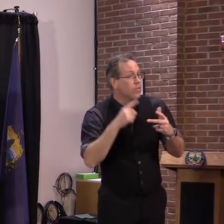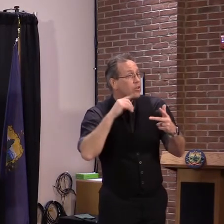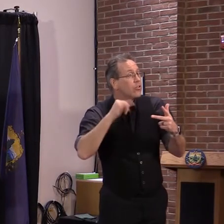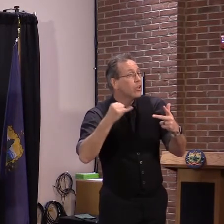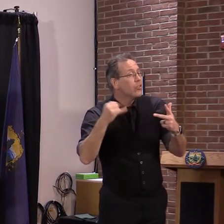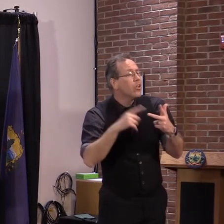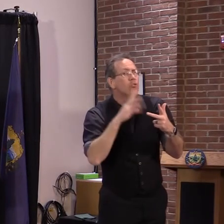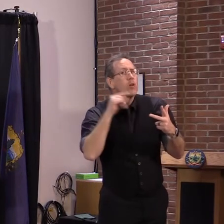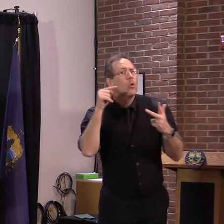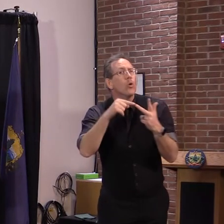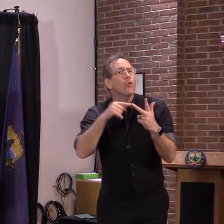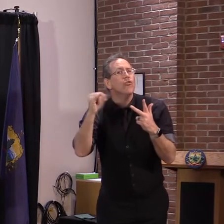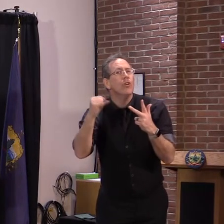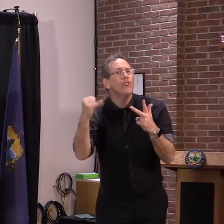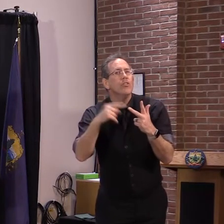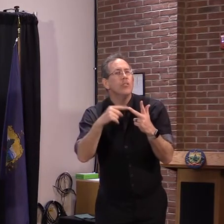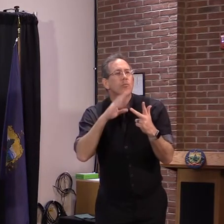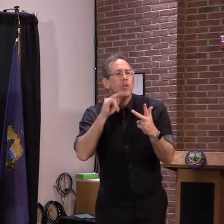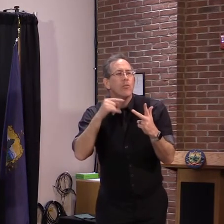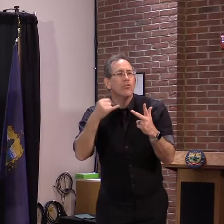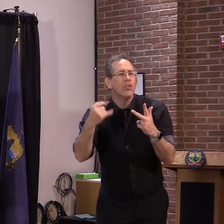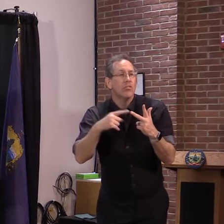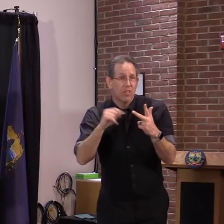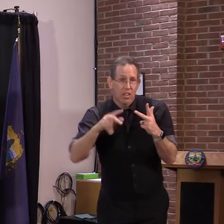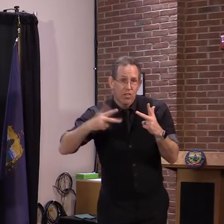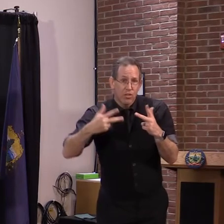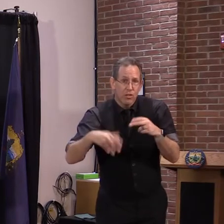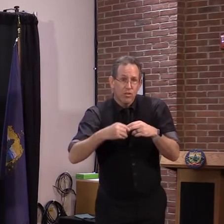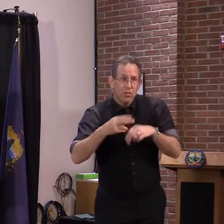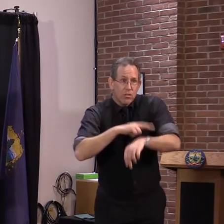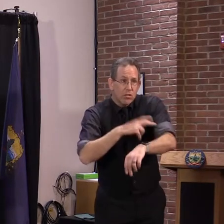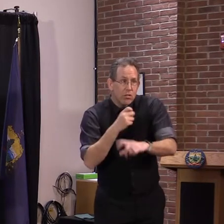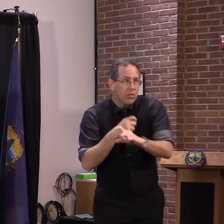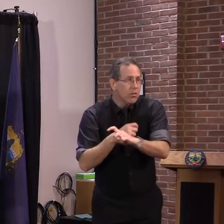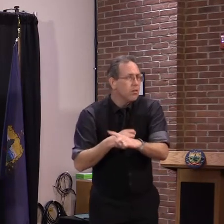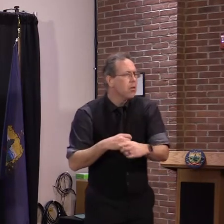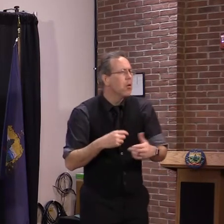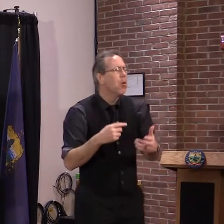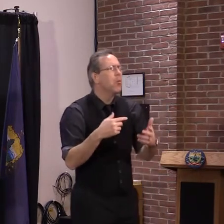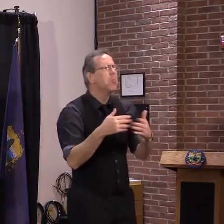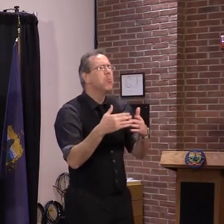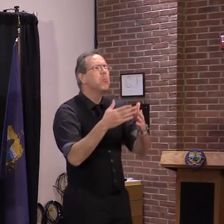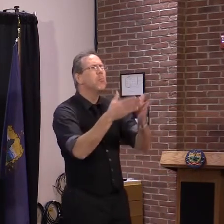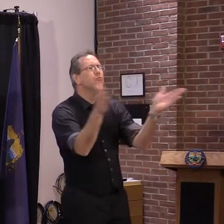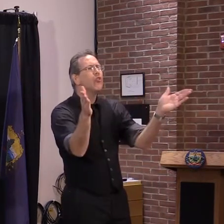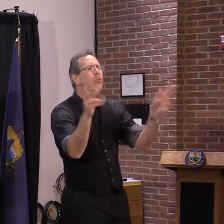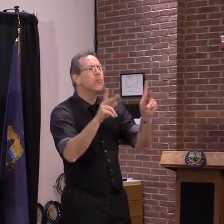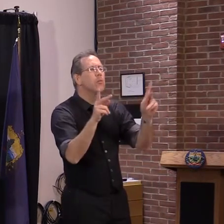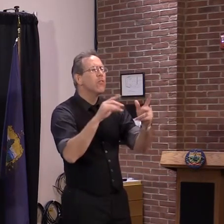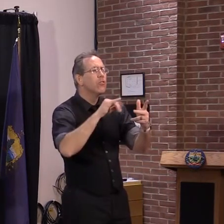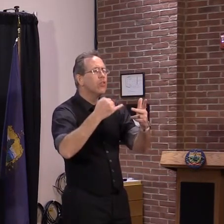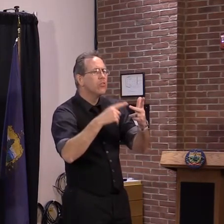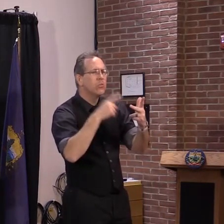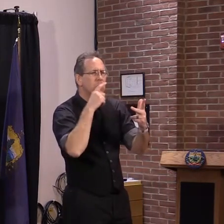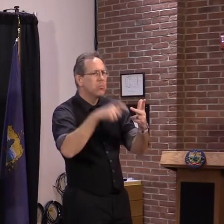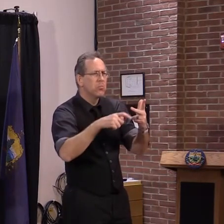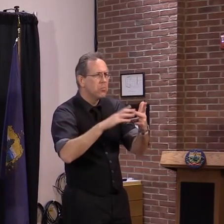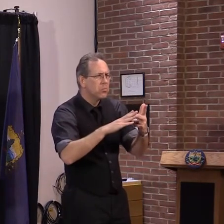Johnson at this point among the general population. Right. There is no third shot yet for that